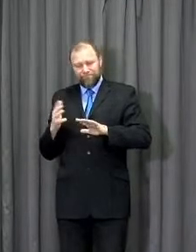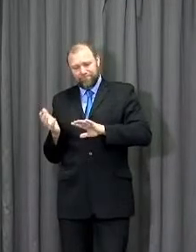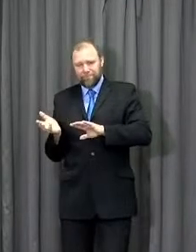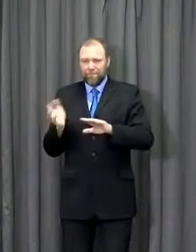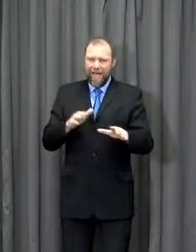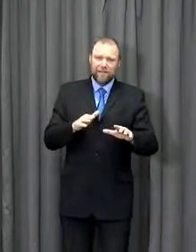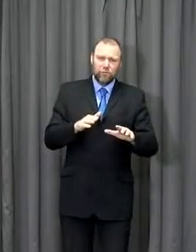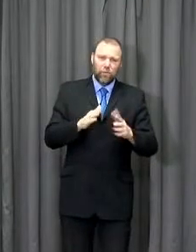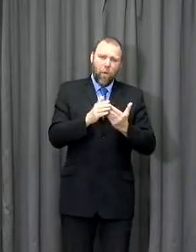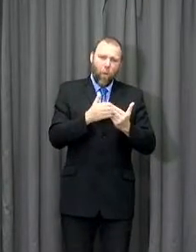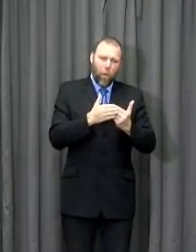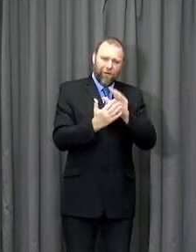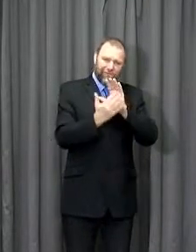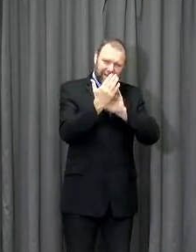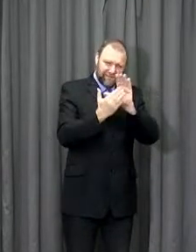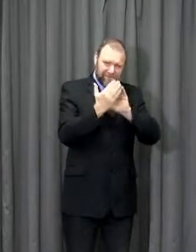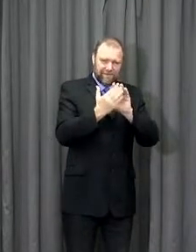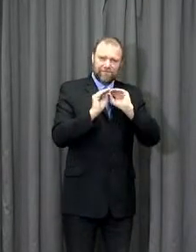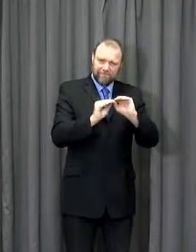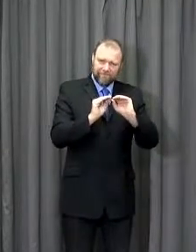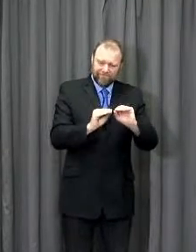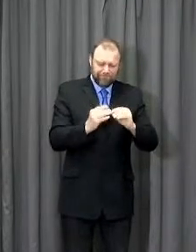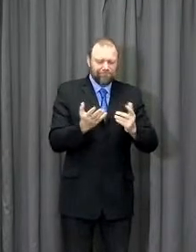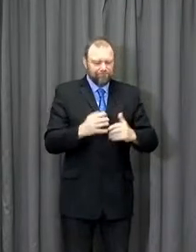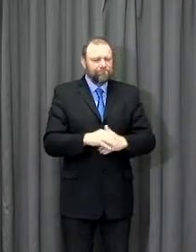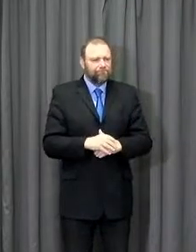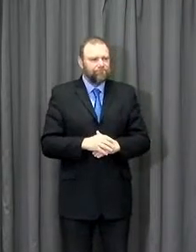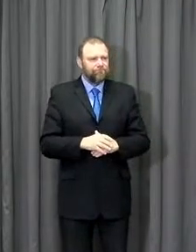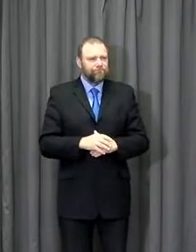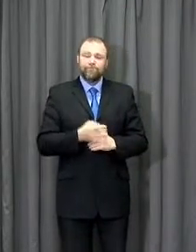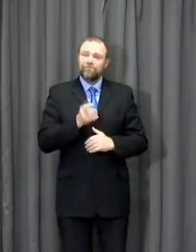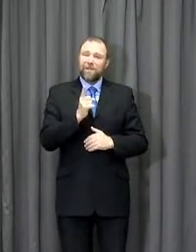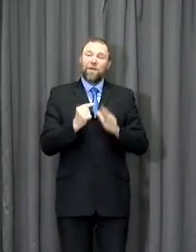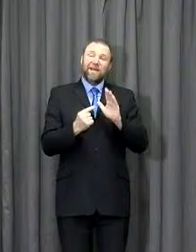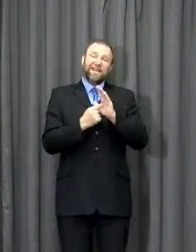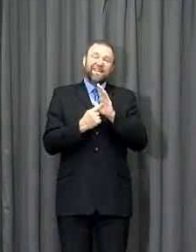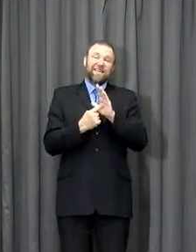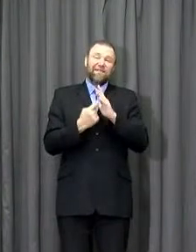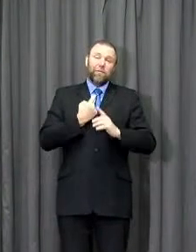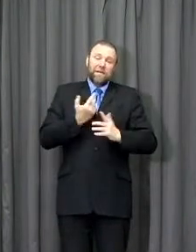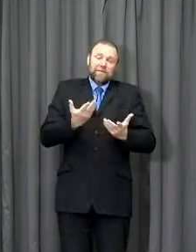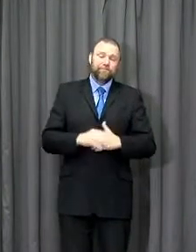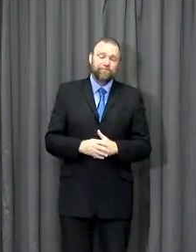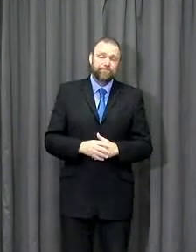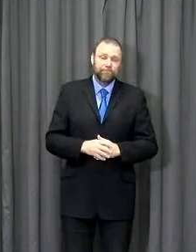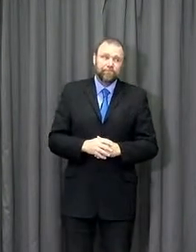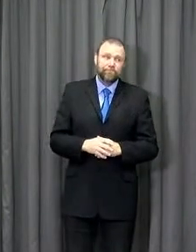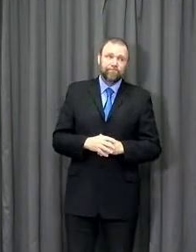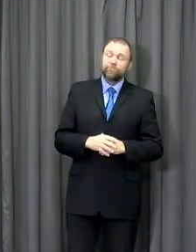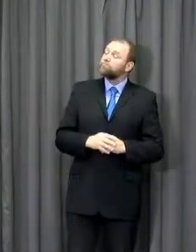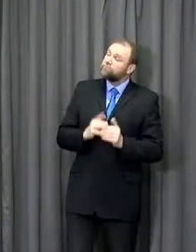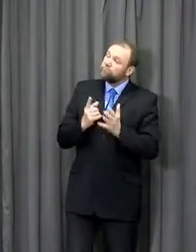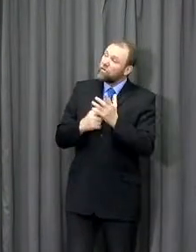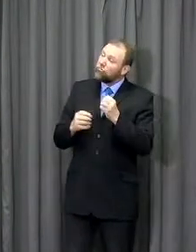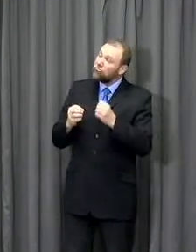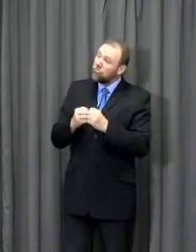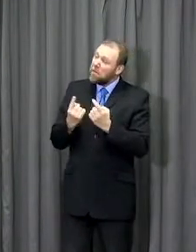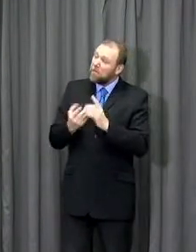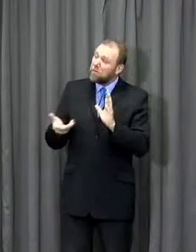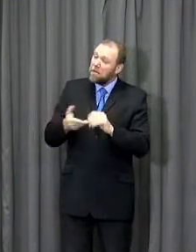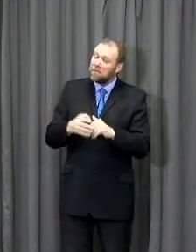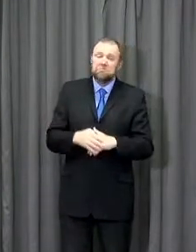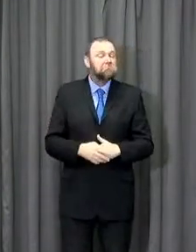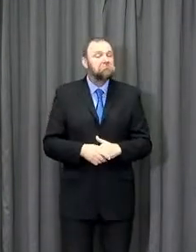pursuing, back towards some form of face-to-face learning. That would be a key priority, I think. Rob, anything to add? No,